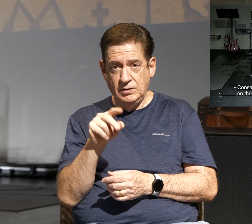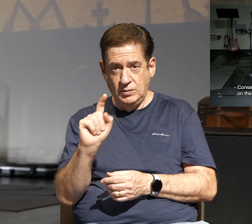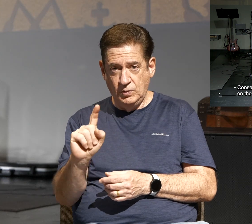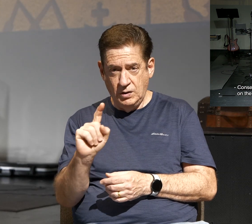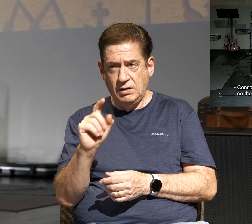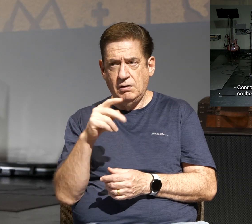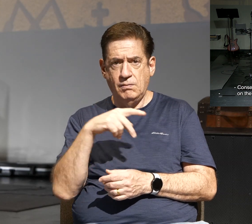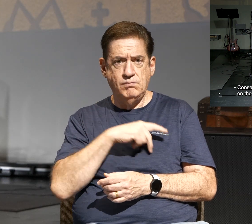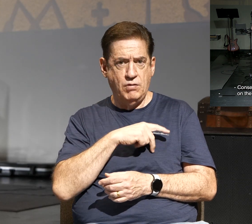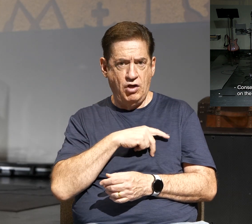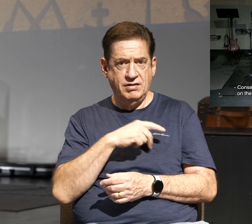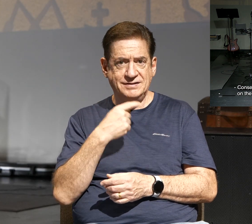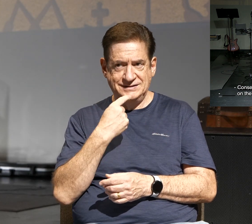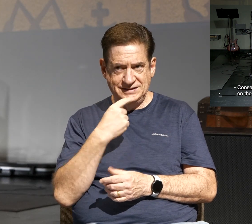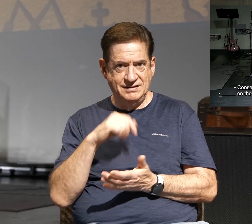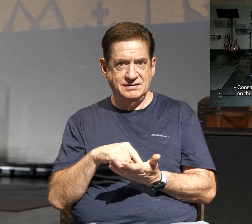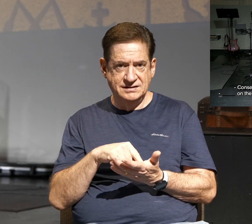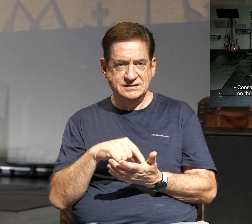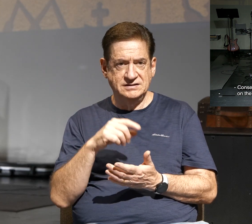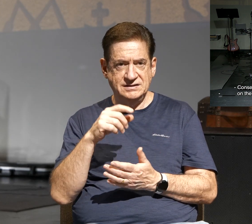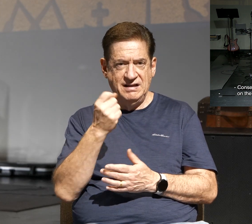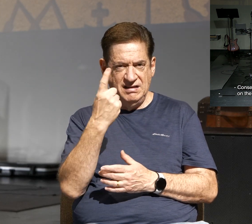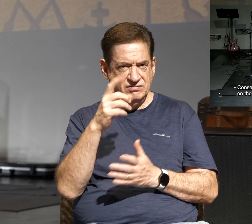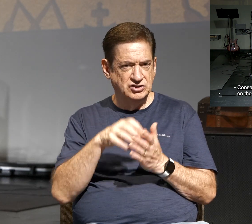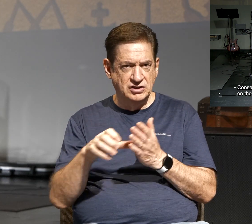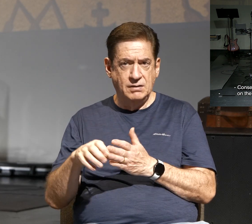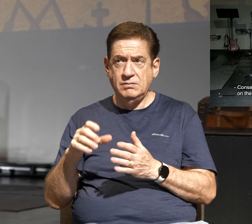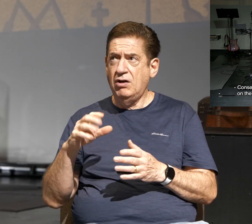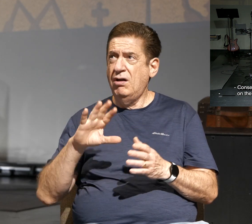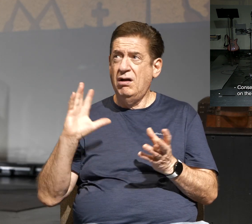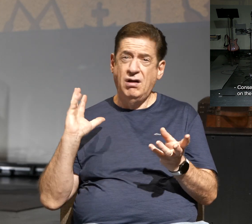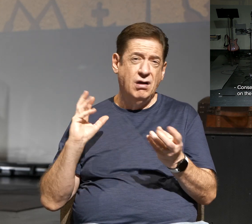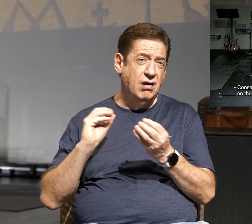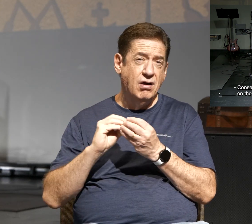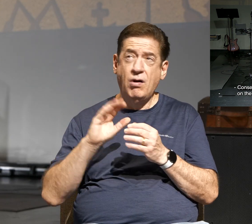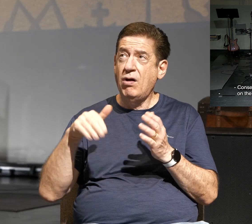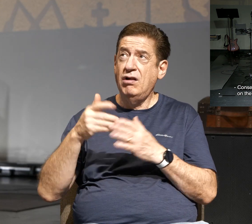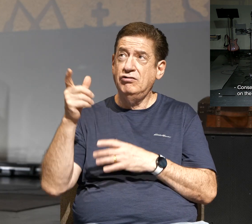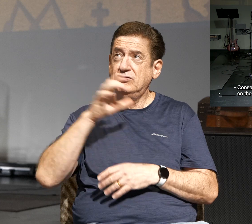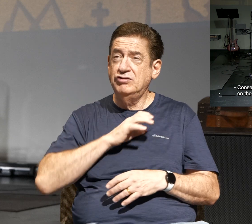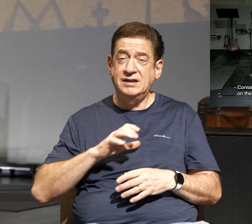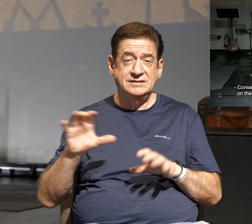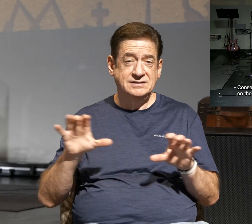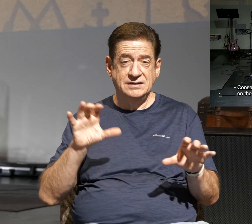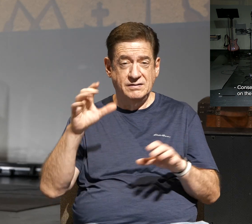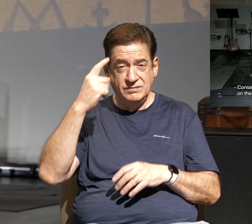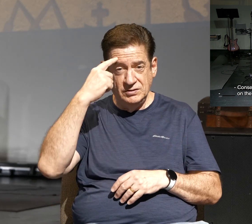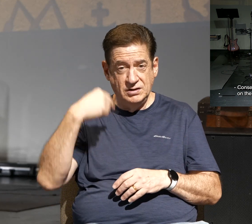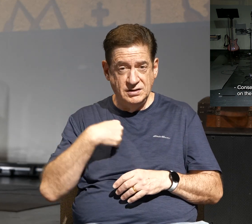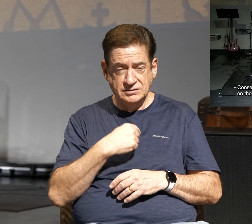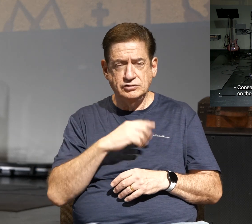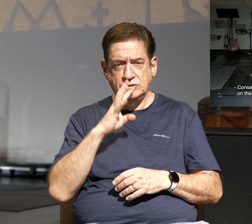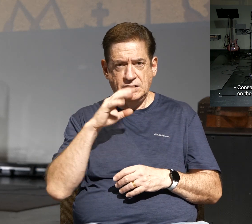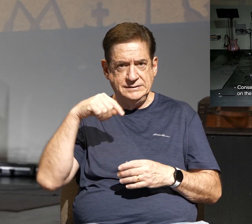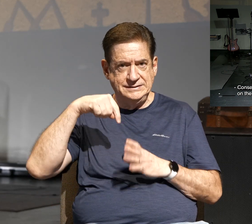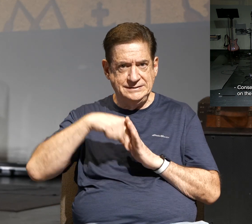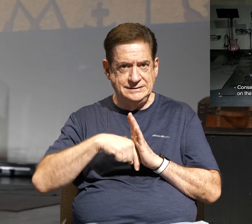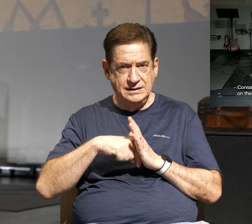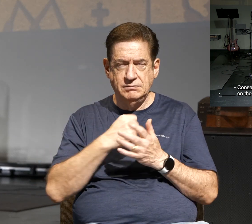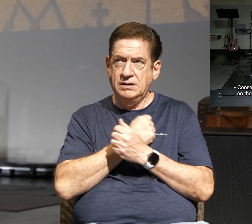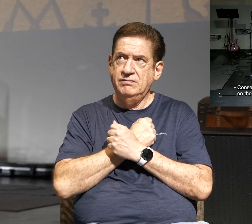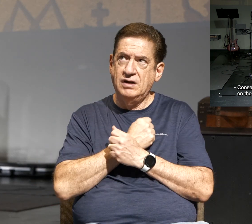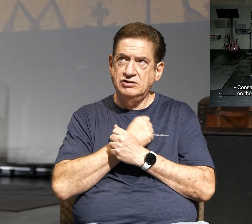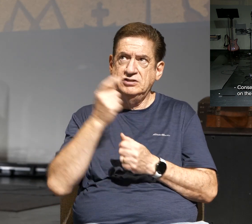spent 11 chapters talking about all that Christ is and all that he's done for us. He's talking about the deep affection